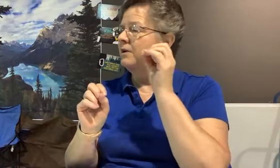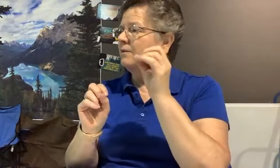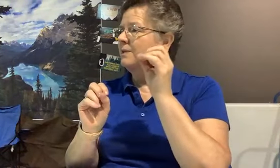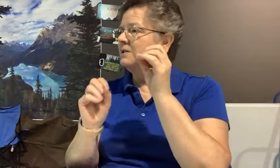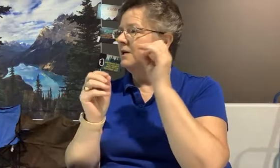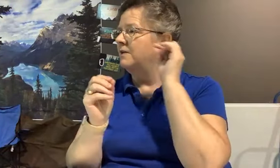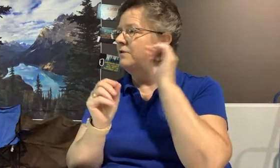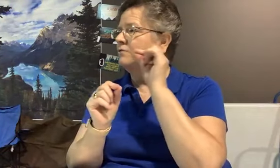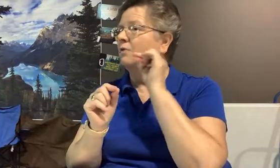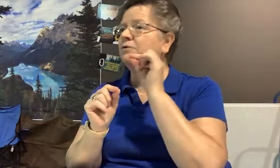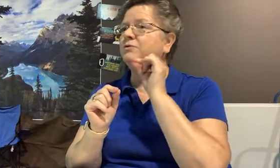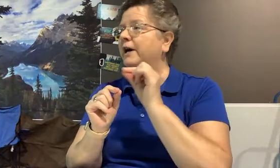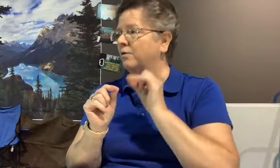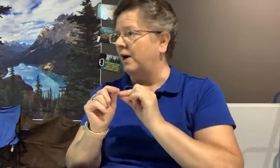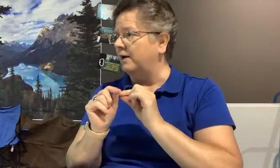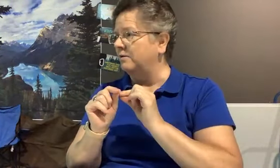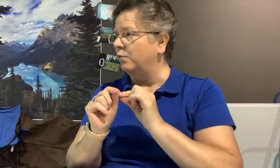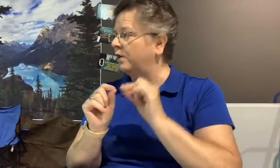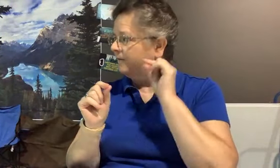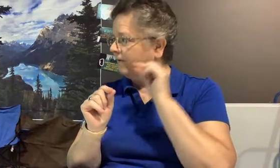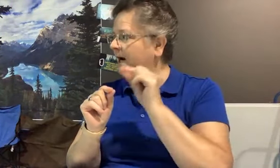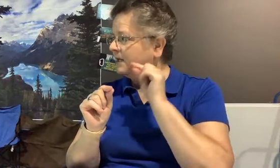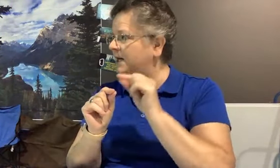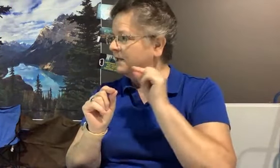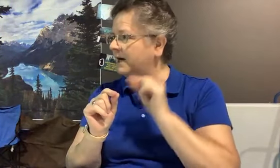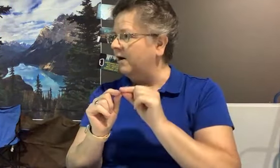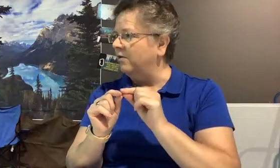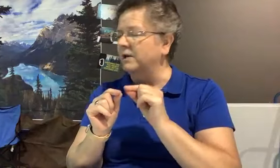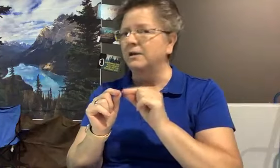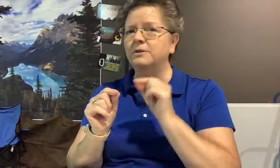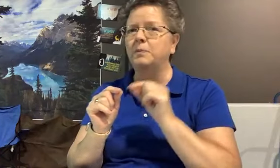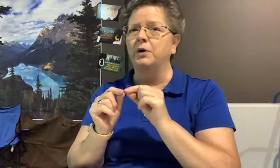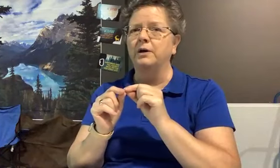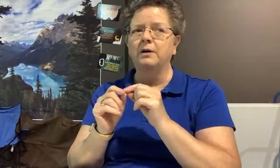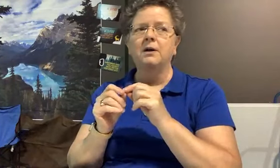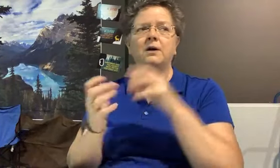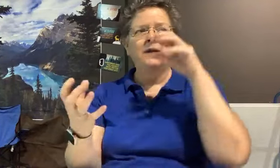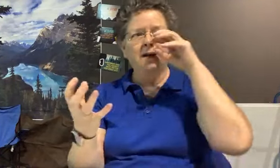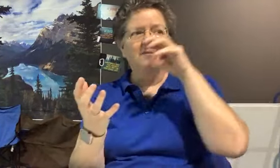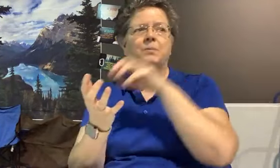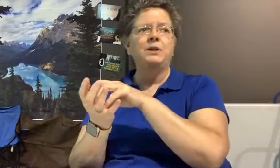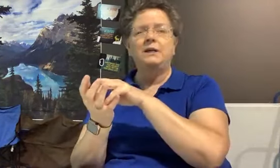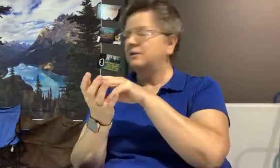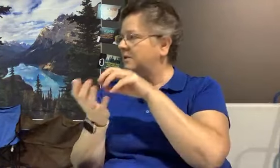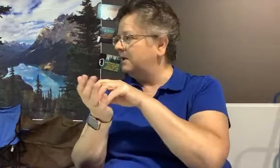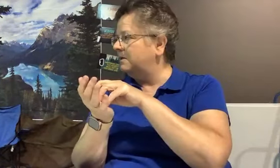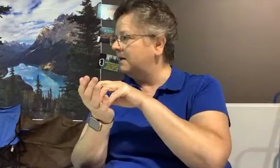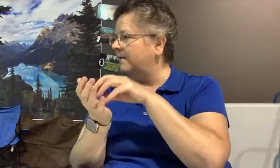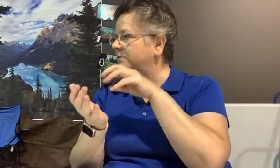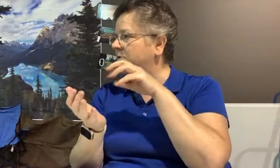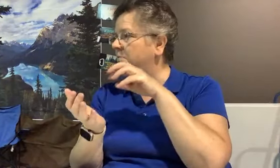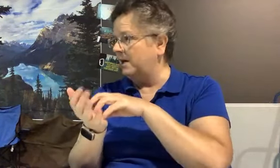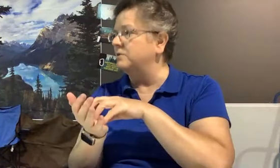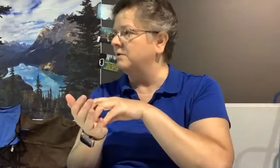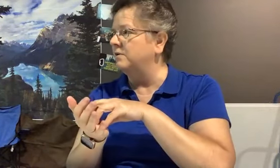that are missing if you don't do Zechariah. We're going to find things out in this book that completes the end times puzzle that